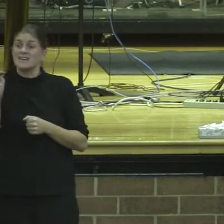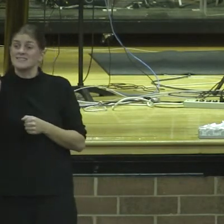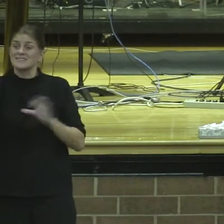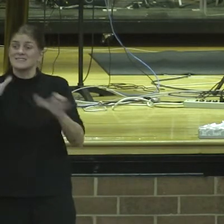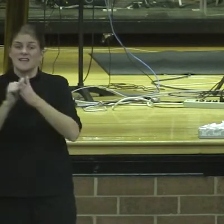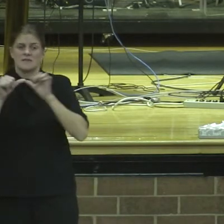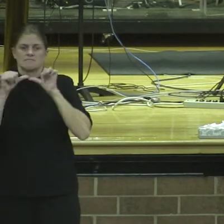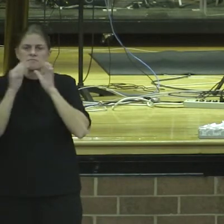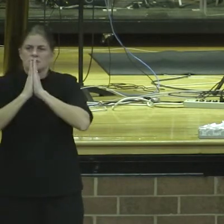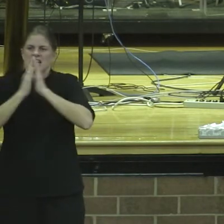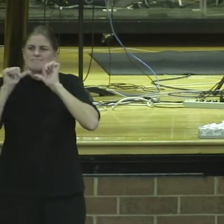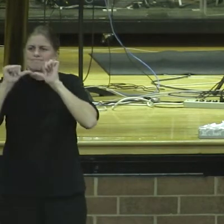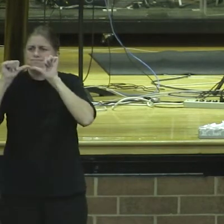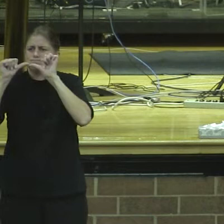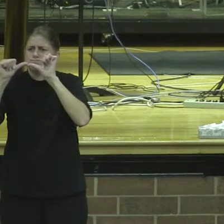prayed continually.